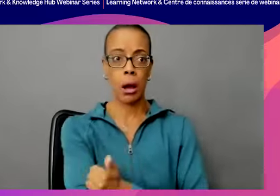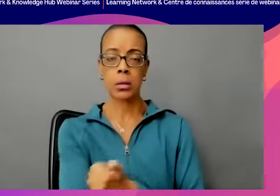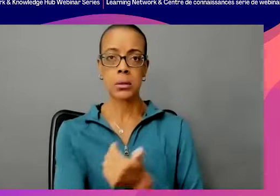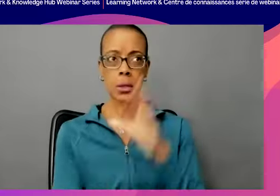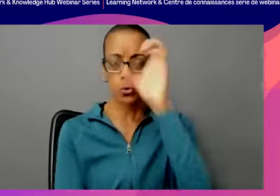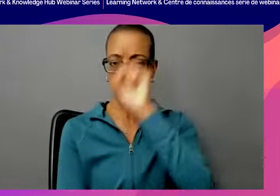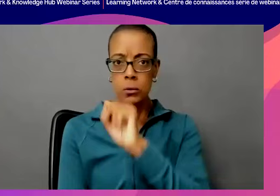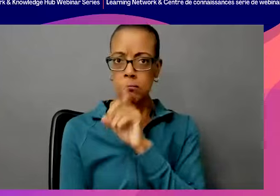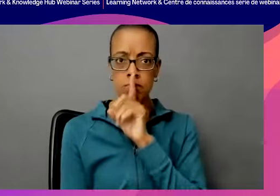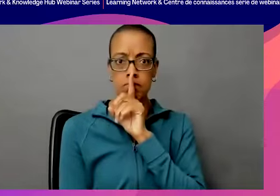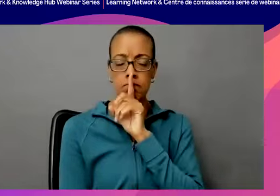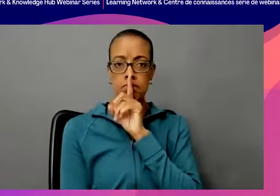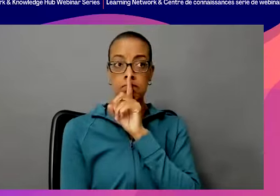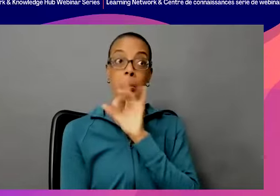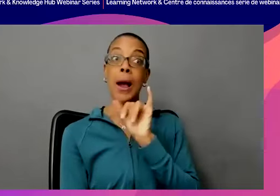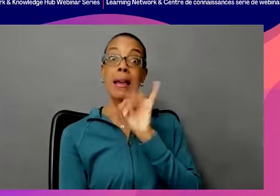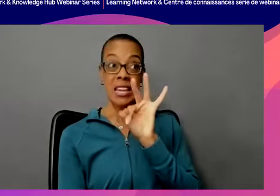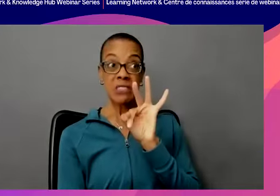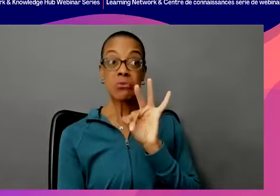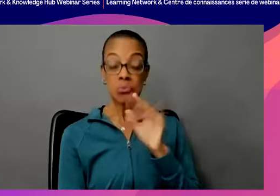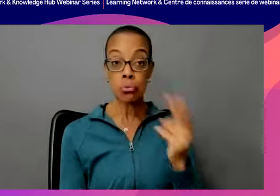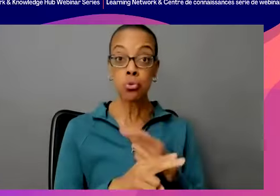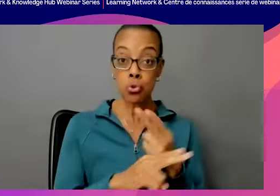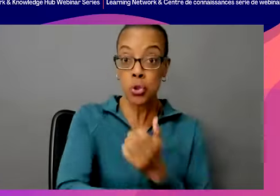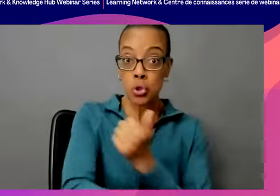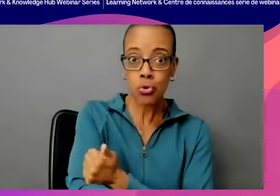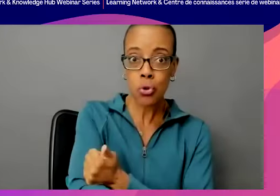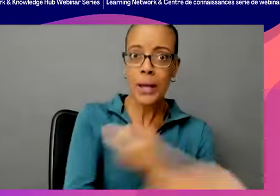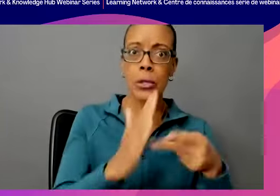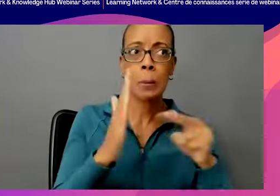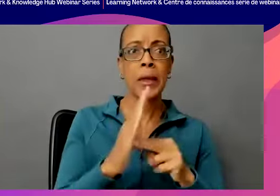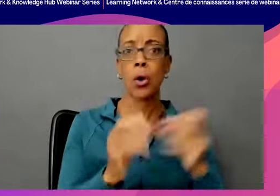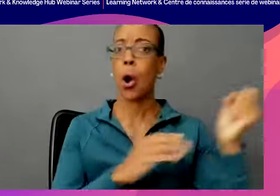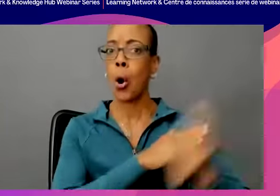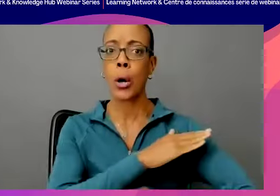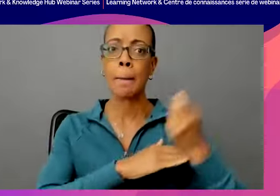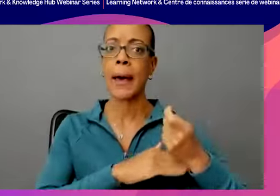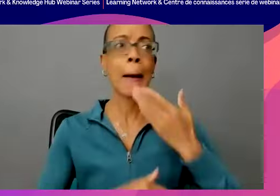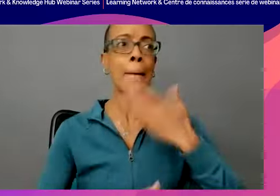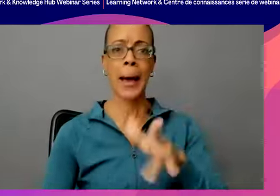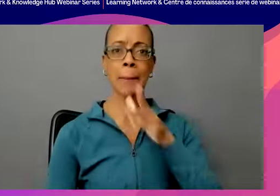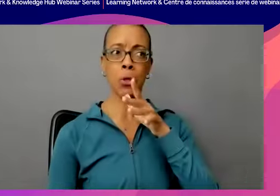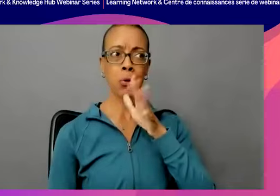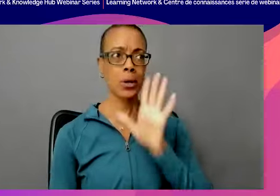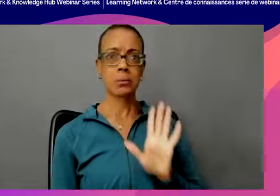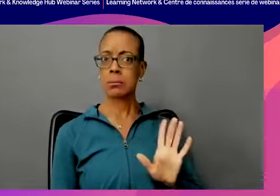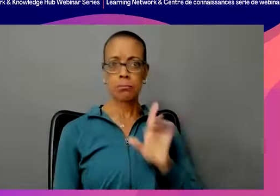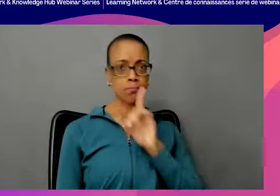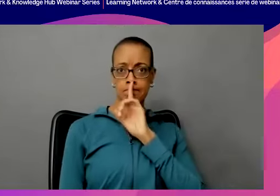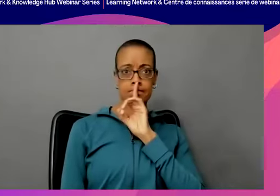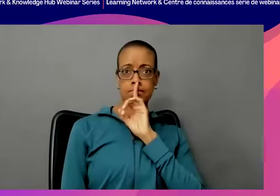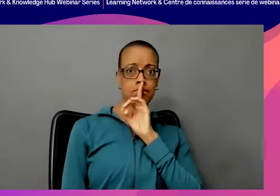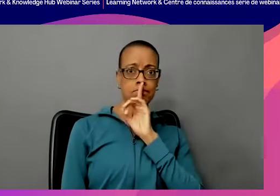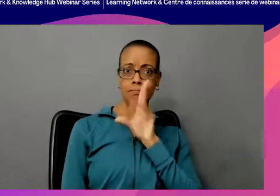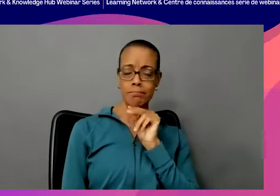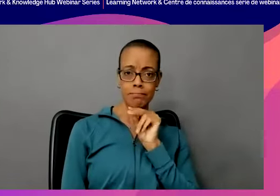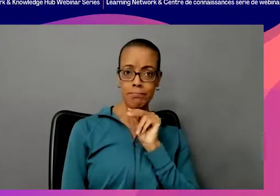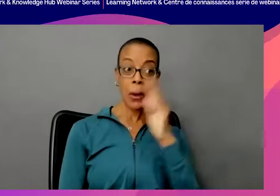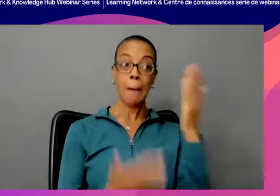don't assume that makes her an unfit parent. She might not feel